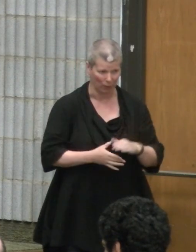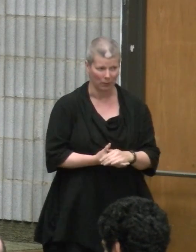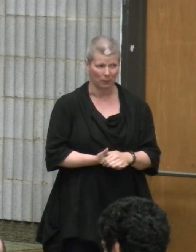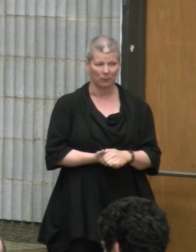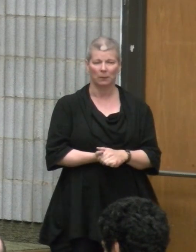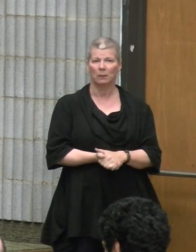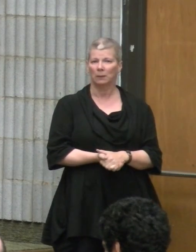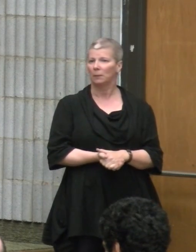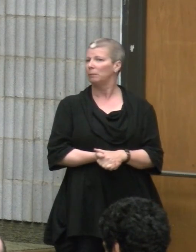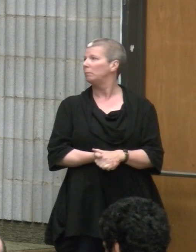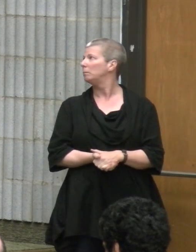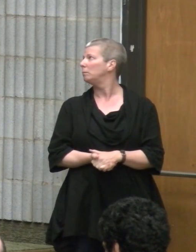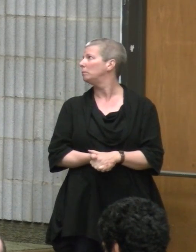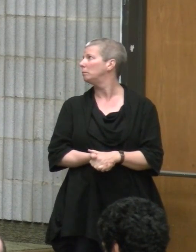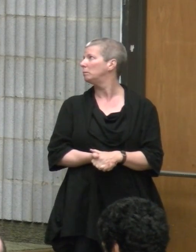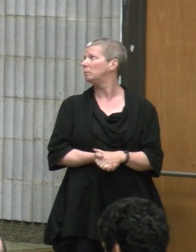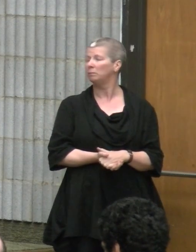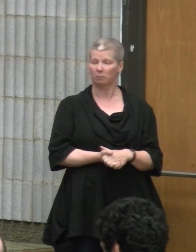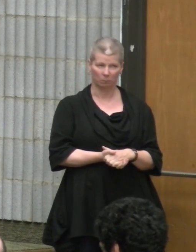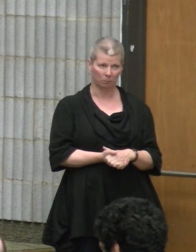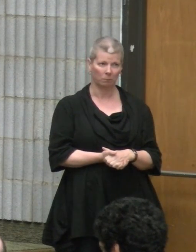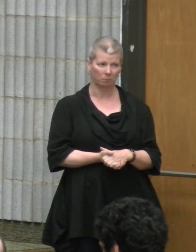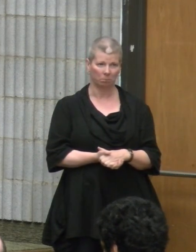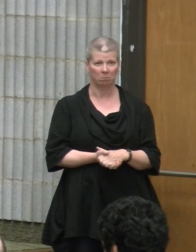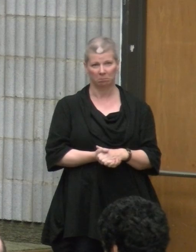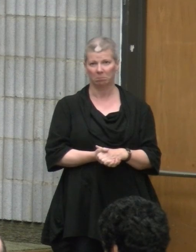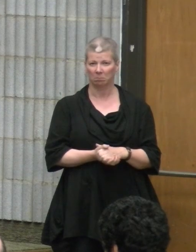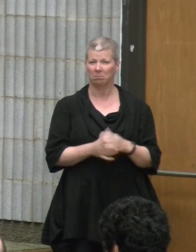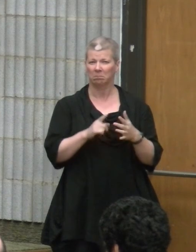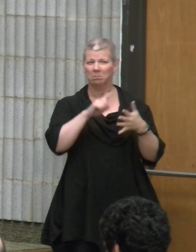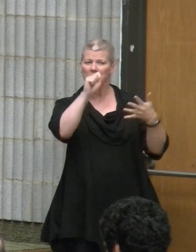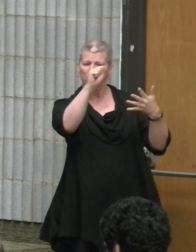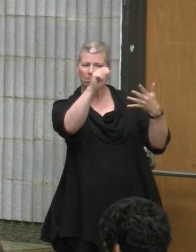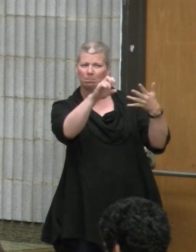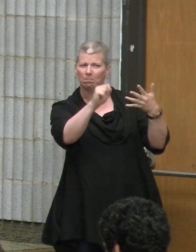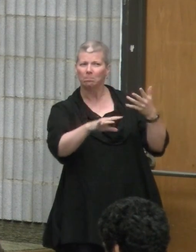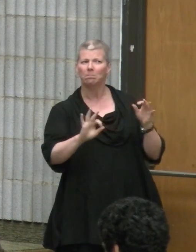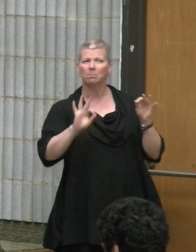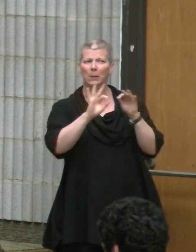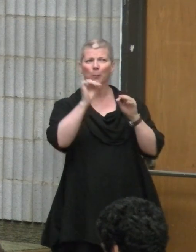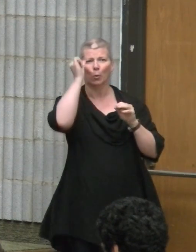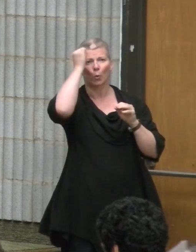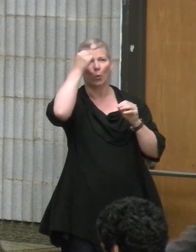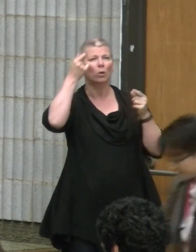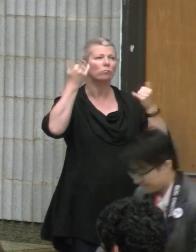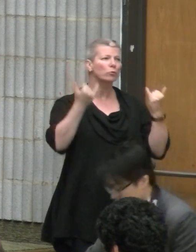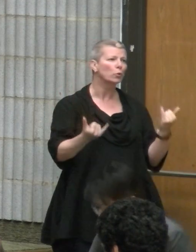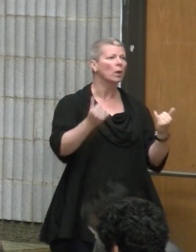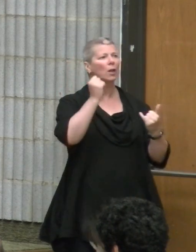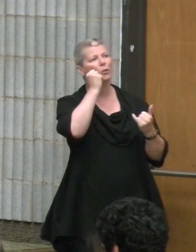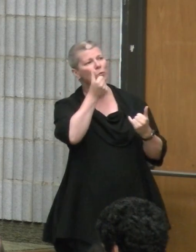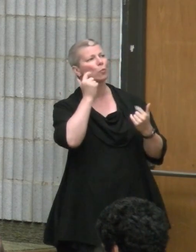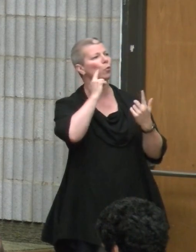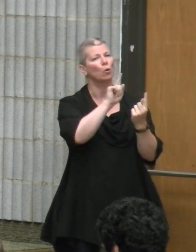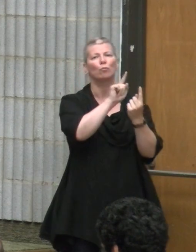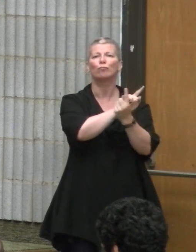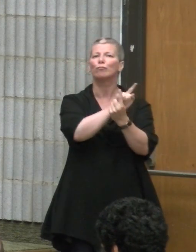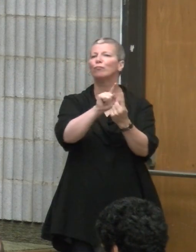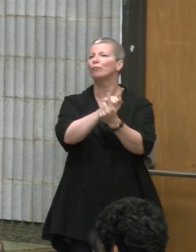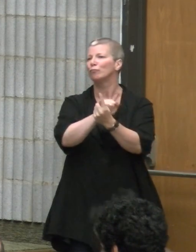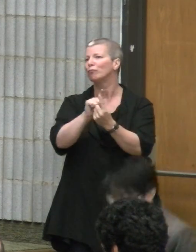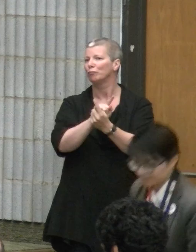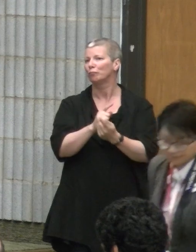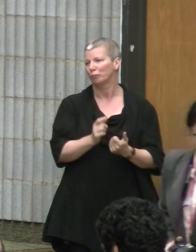So basically, these are things you really want to keep in mind when you're meeting new people, when you're discussing things with others,